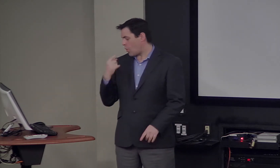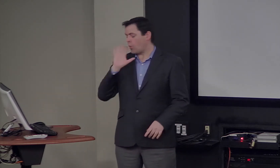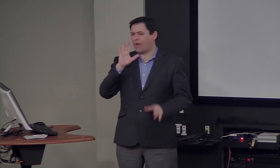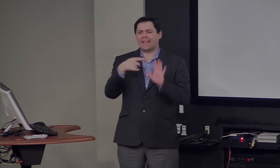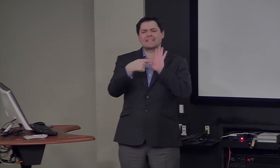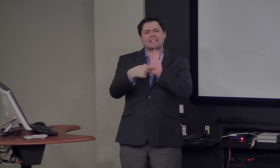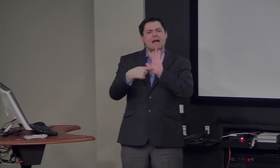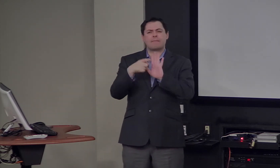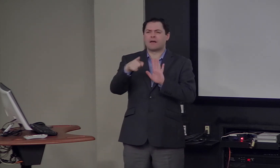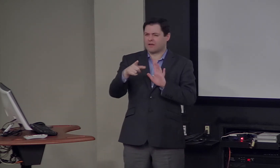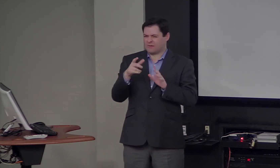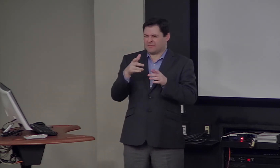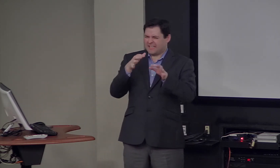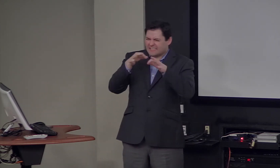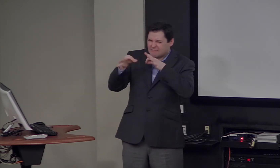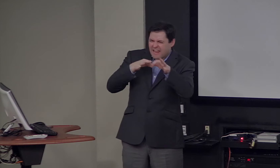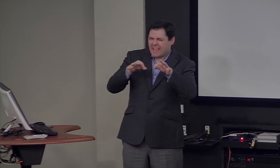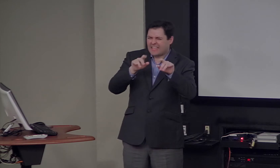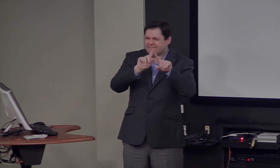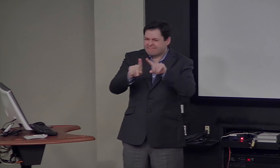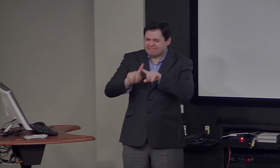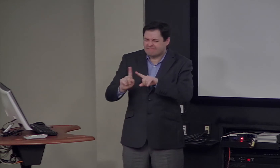correspond to their language development?